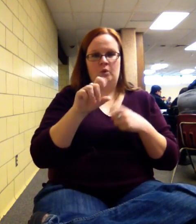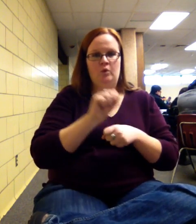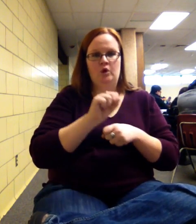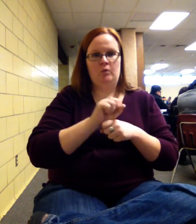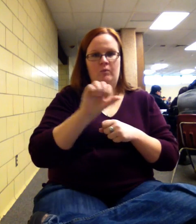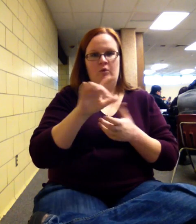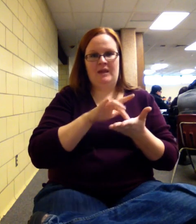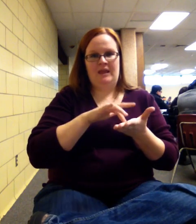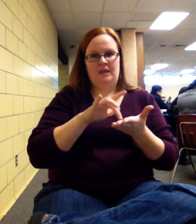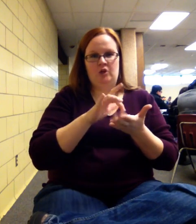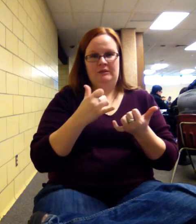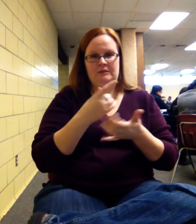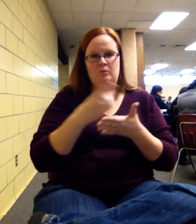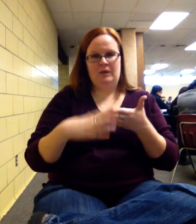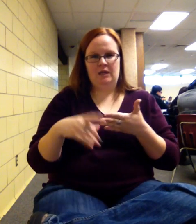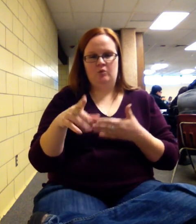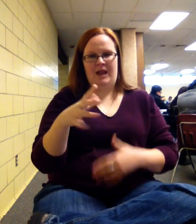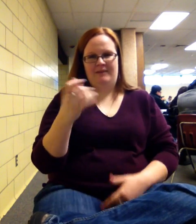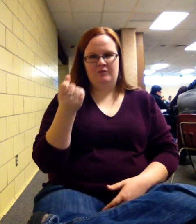the weekend, you can always understand what's going on.